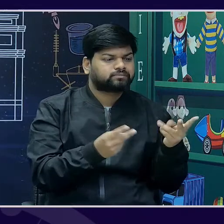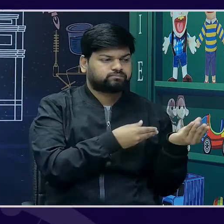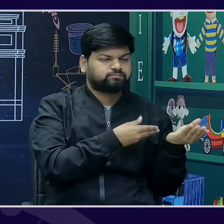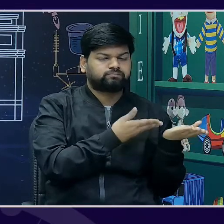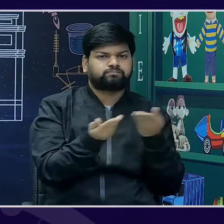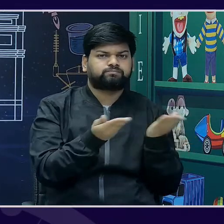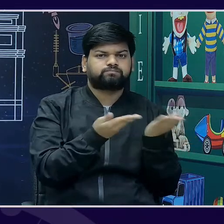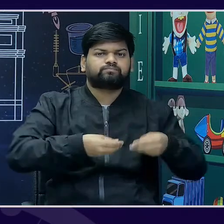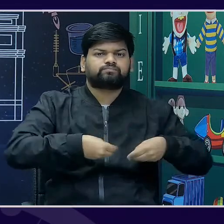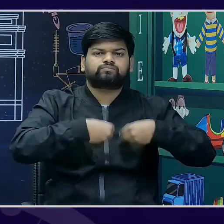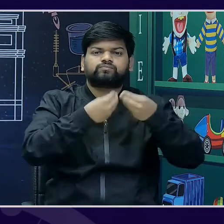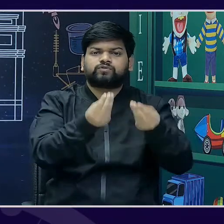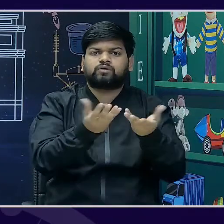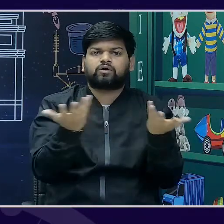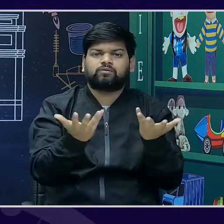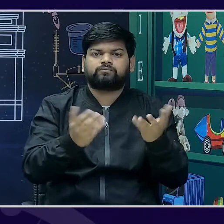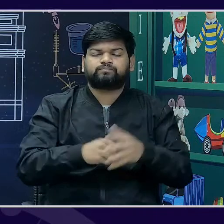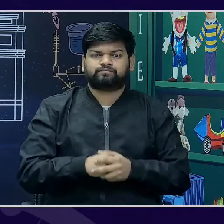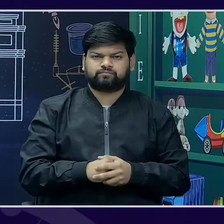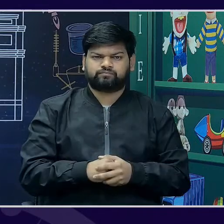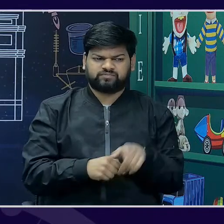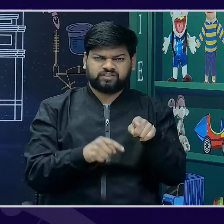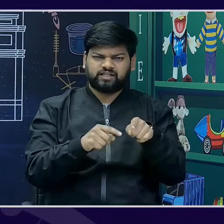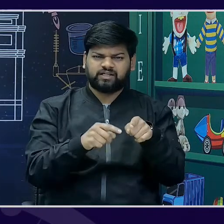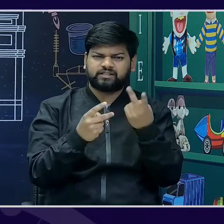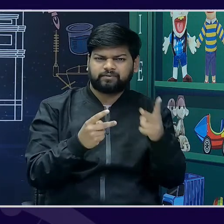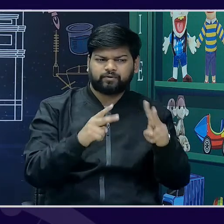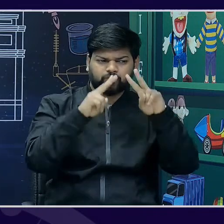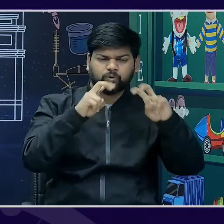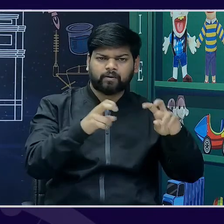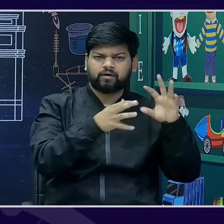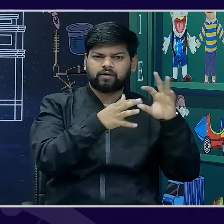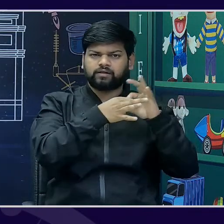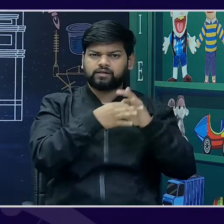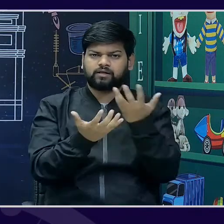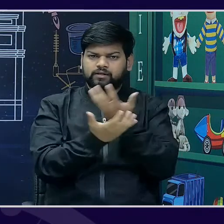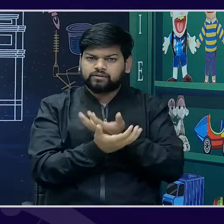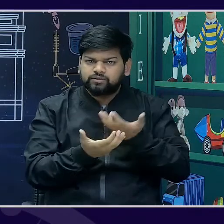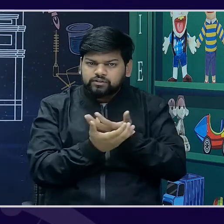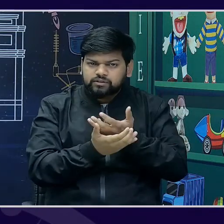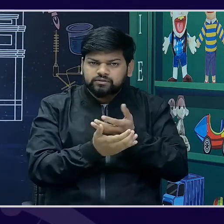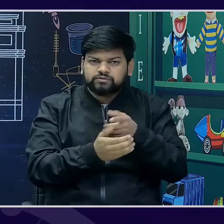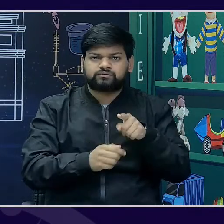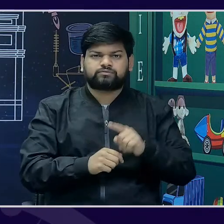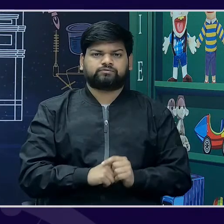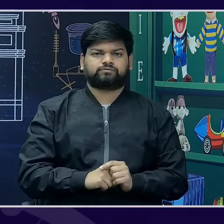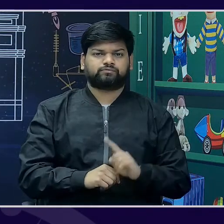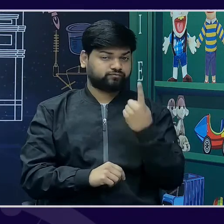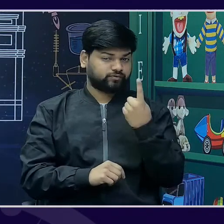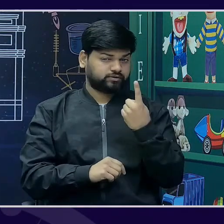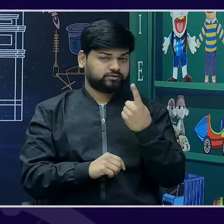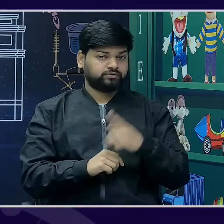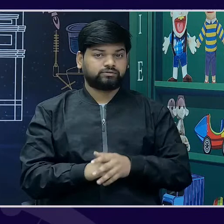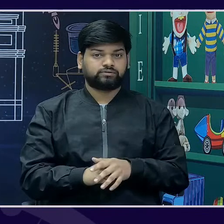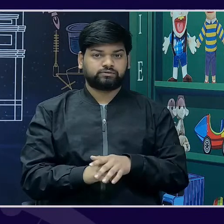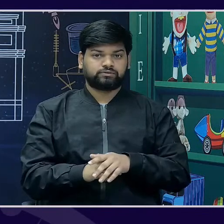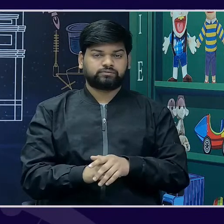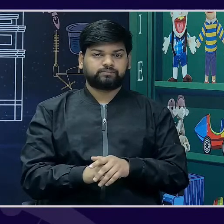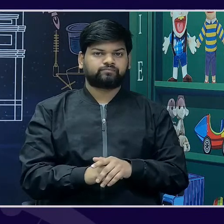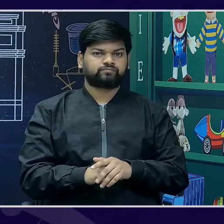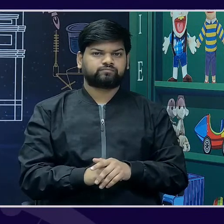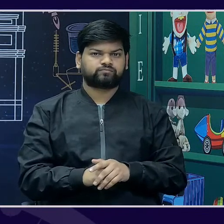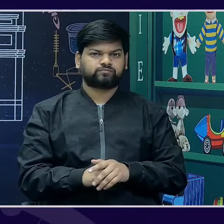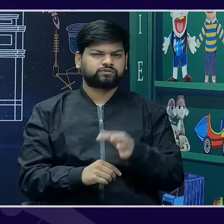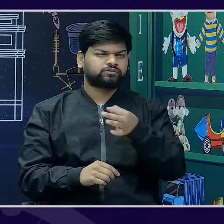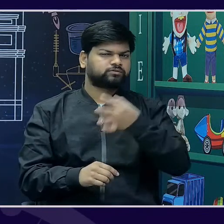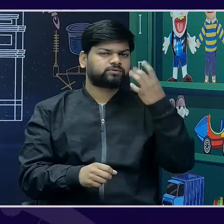more light in the conversation we have with us are two guests as well. So, allow me to introduce with you our first guest, Mr. Salaj